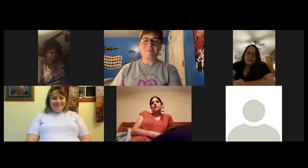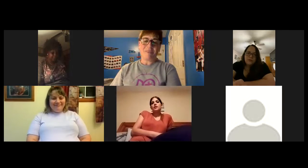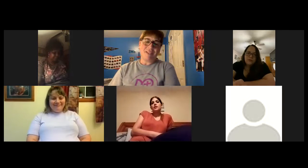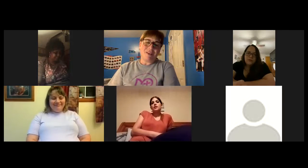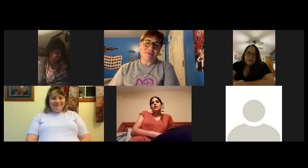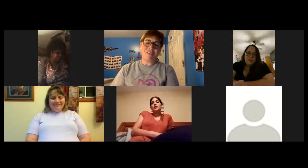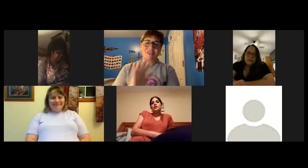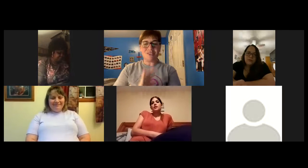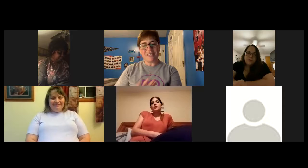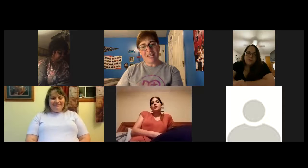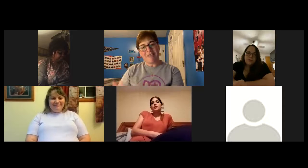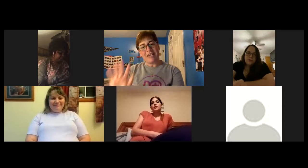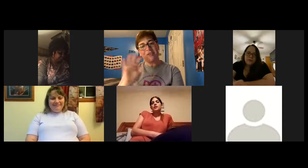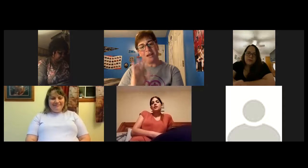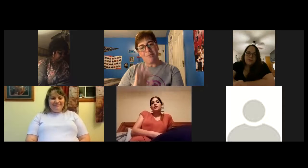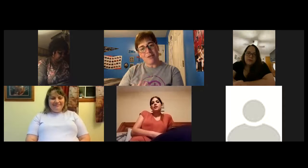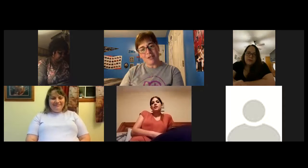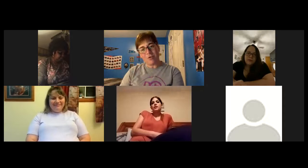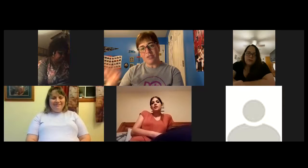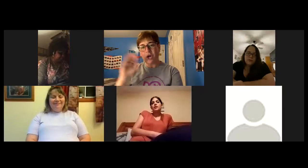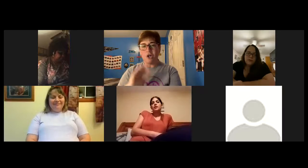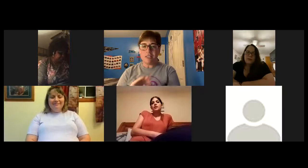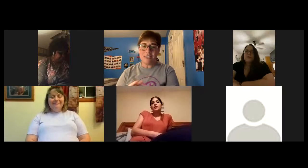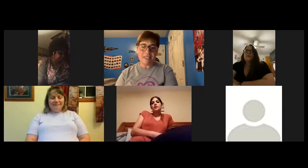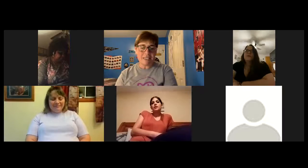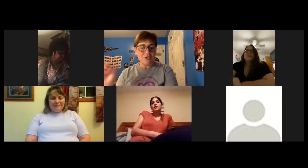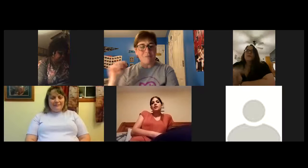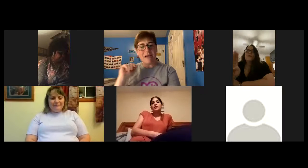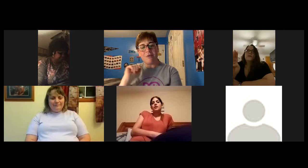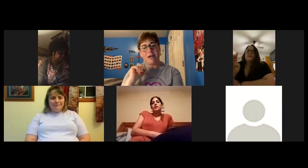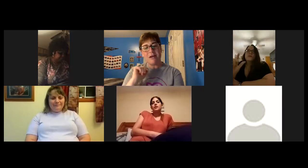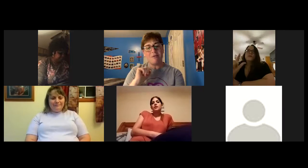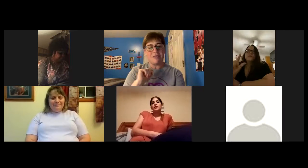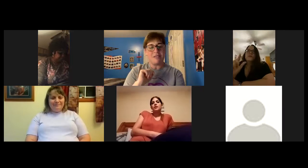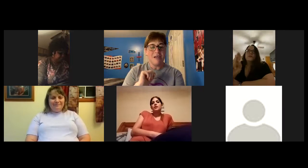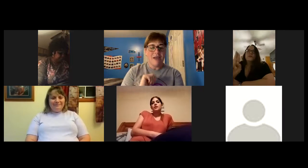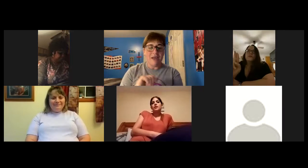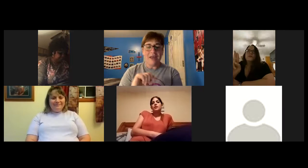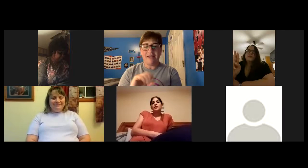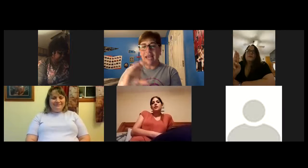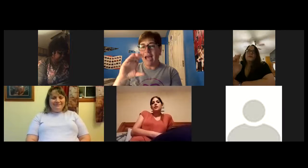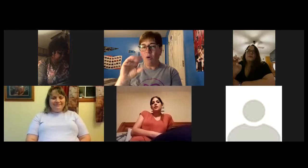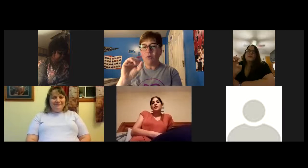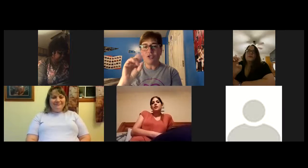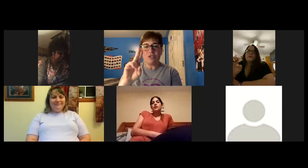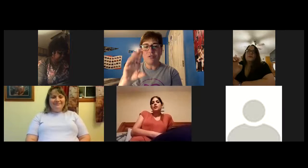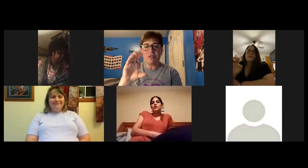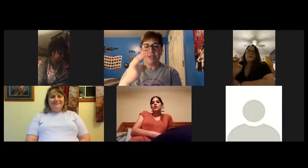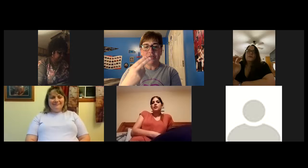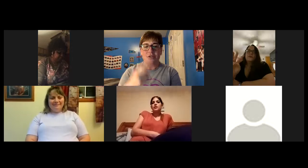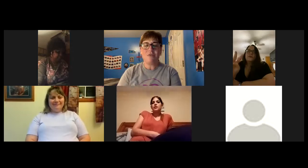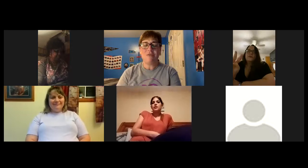and, you just kind of have to take your time with it. Go with curtains I see in your background, and a